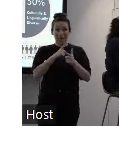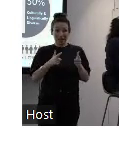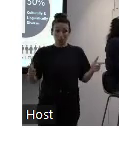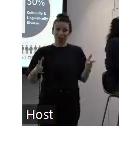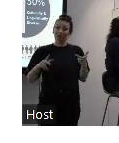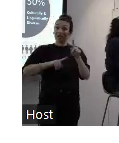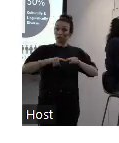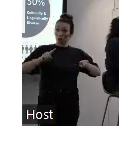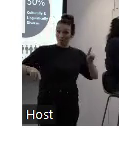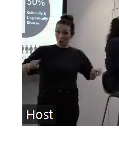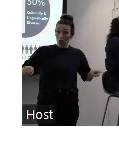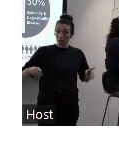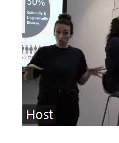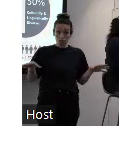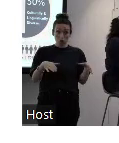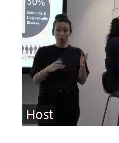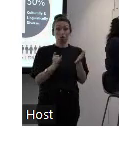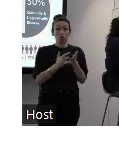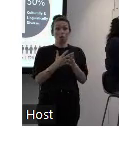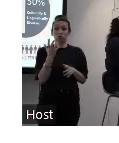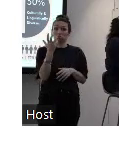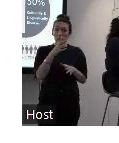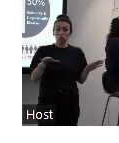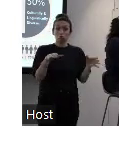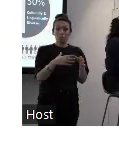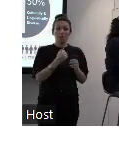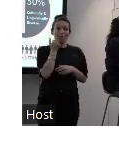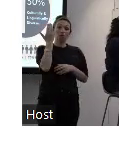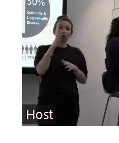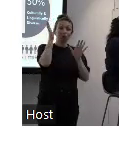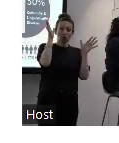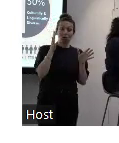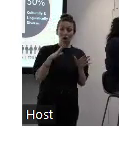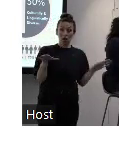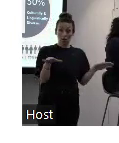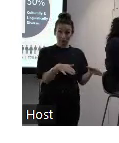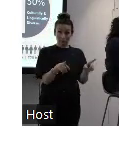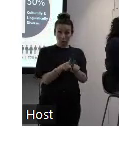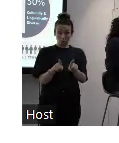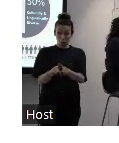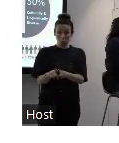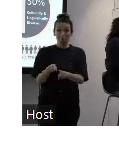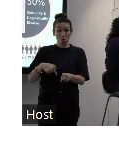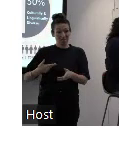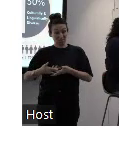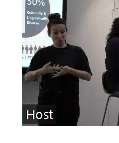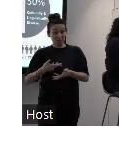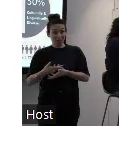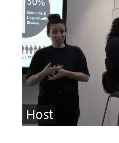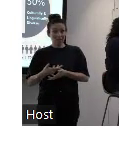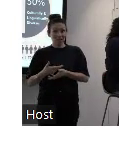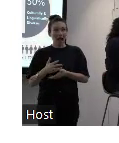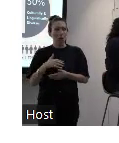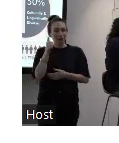vulnerable families. There's quite a large proportion of Aboriginal and Torres Strait Islander families coming through these services. And we know that